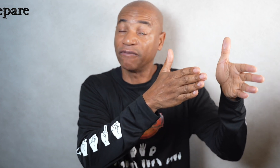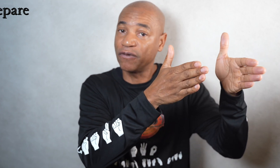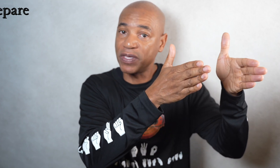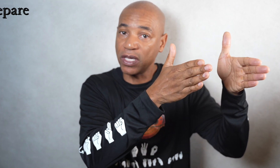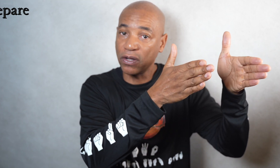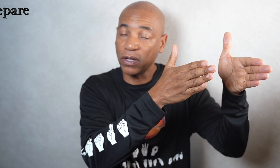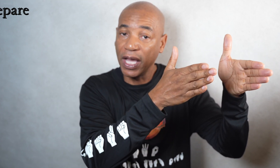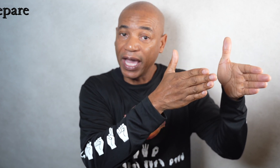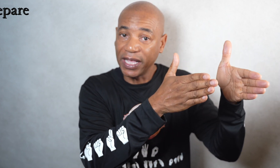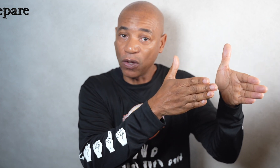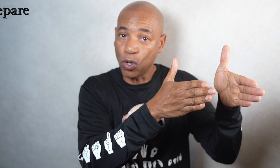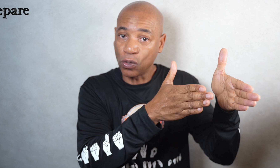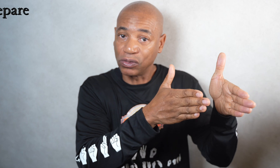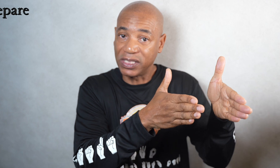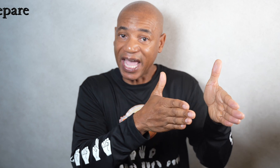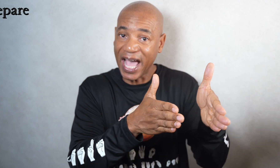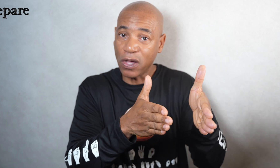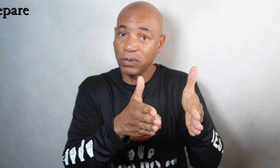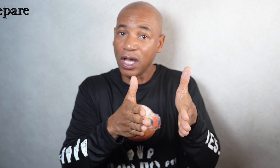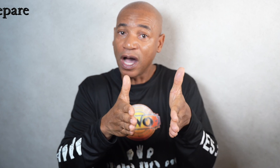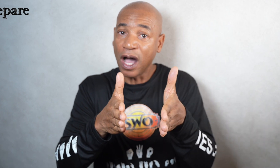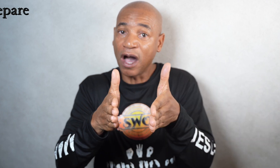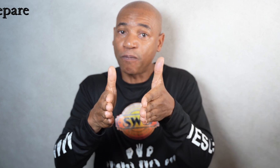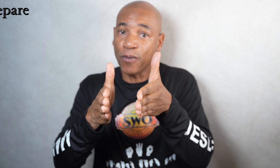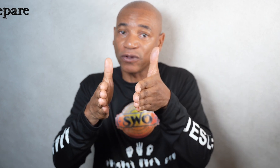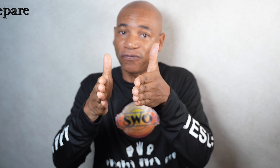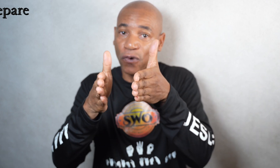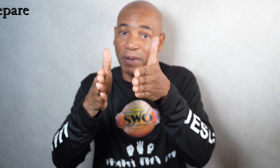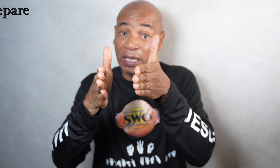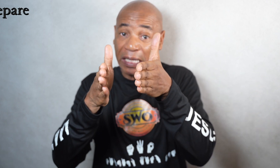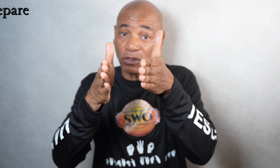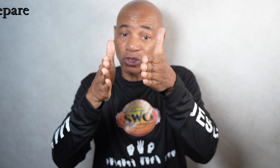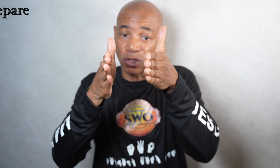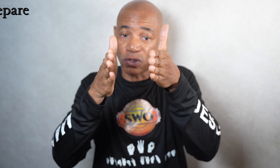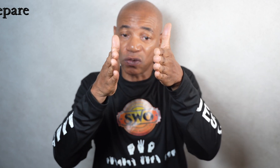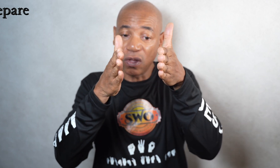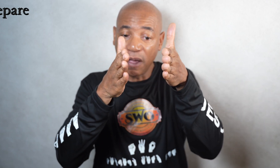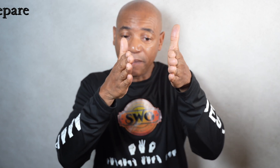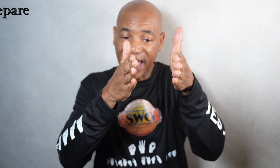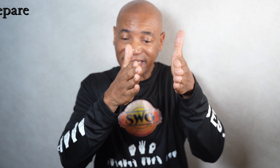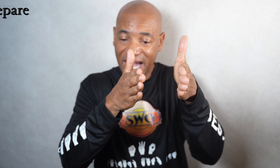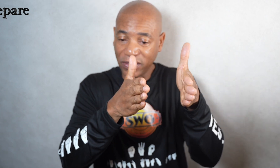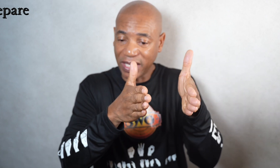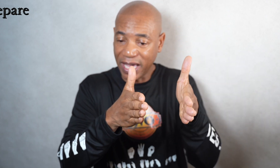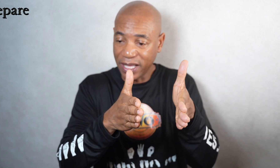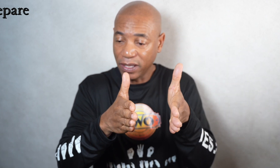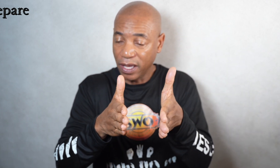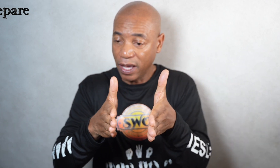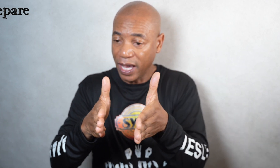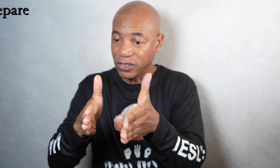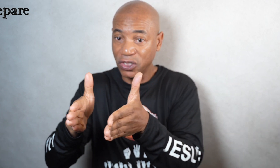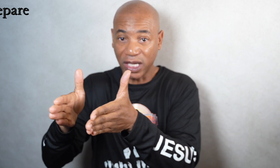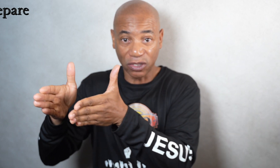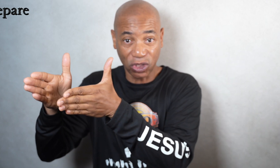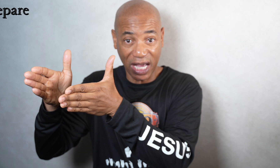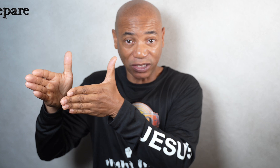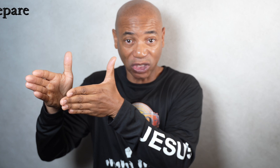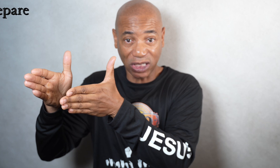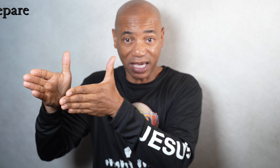from here, they will go down, upward, form a little circle, back down again, and to the other side, just like